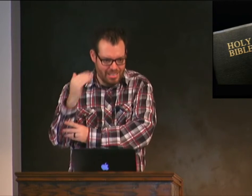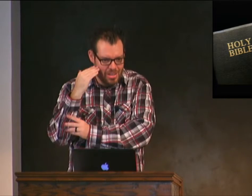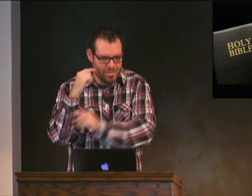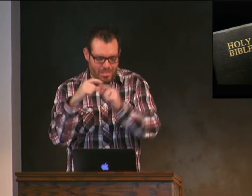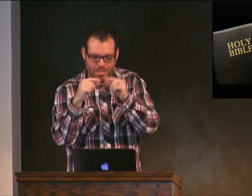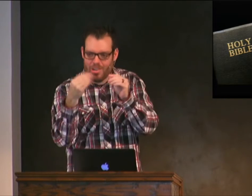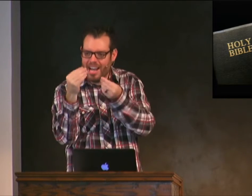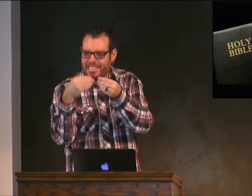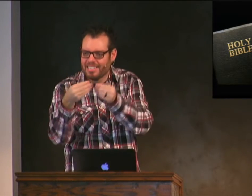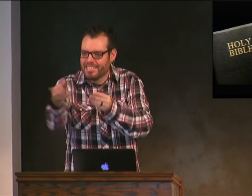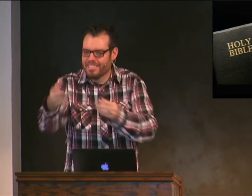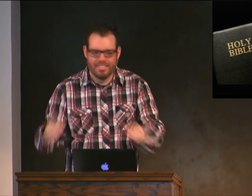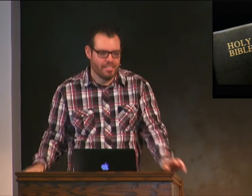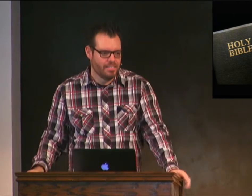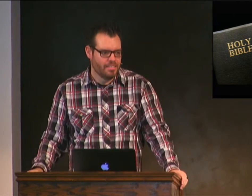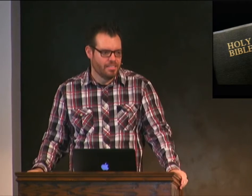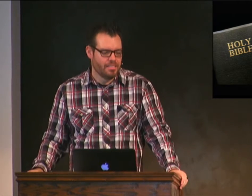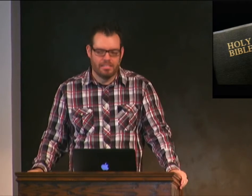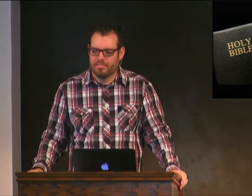tracts, you know, those tracts.